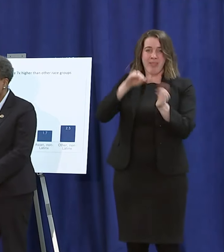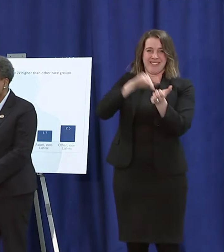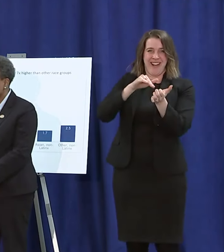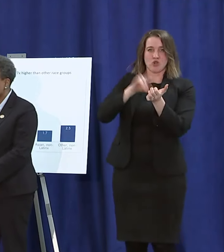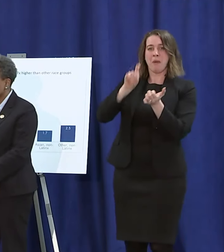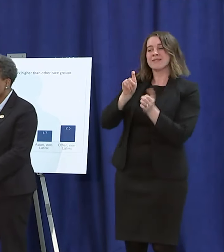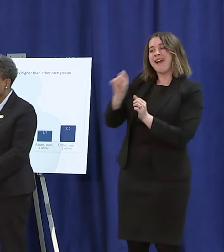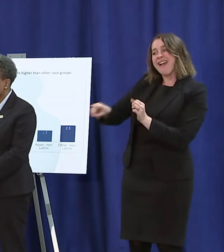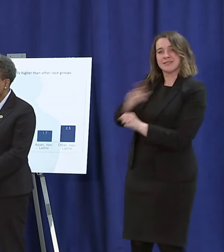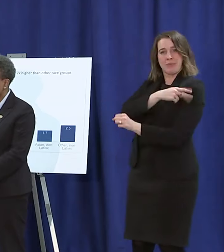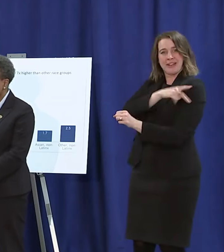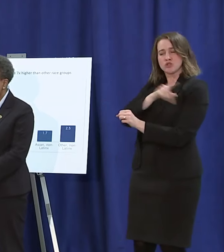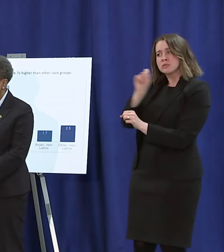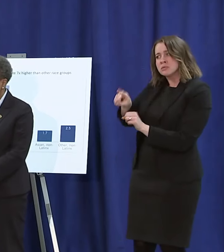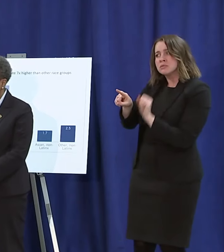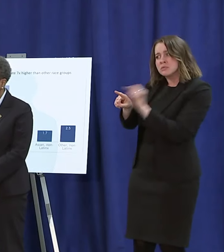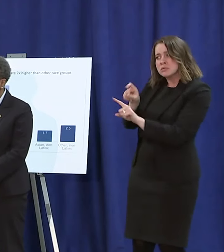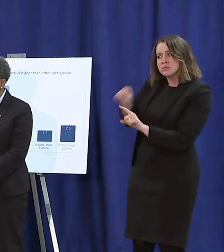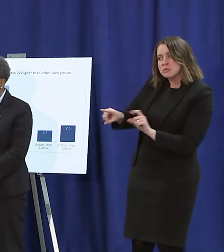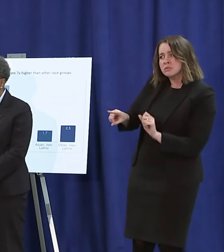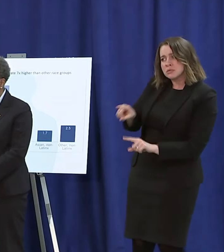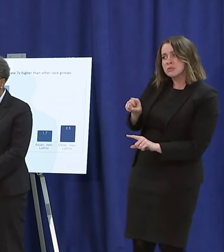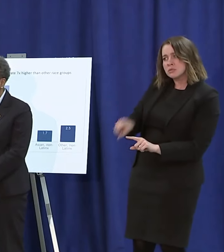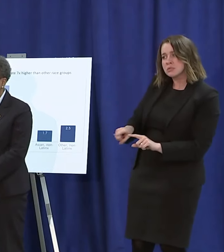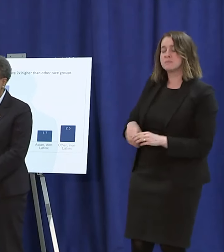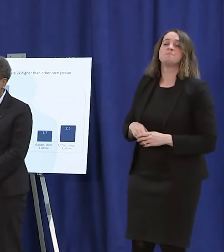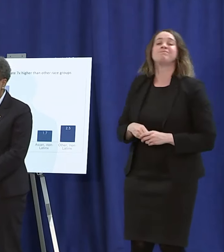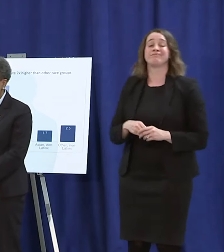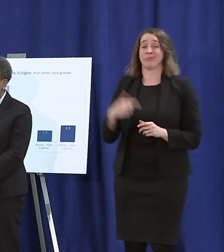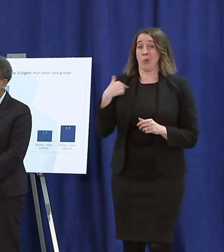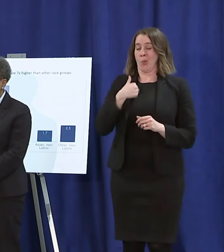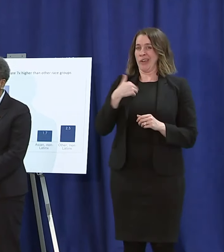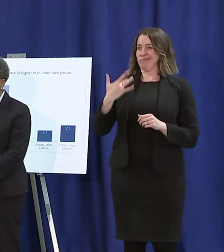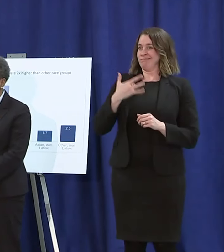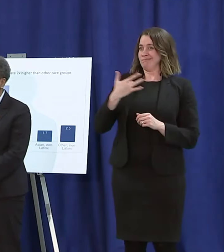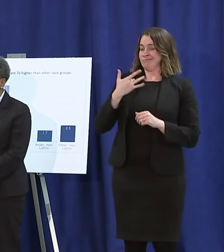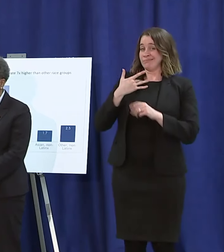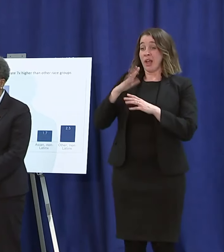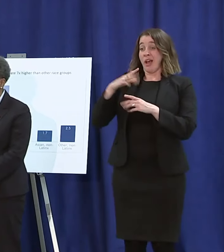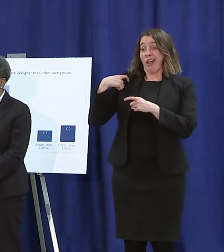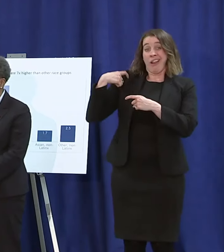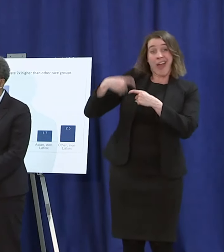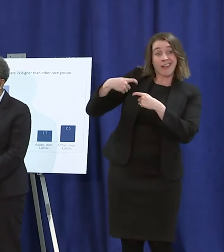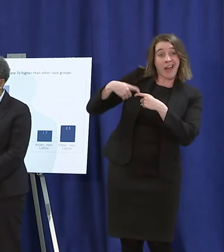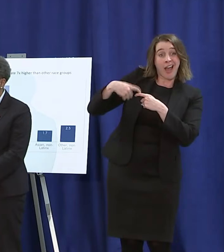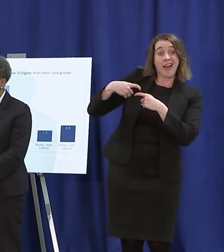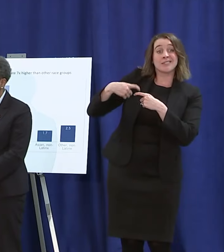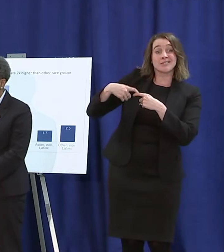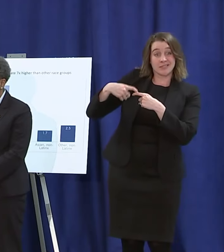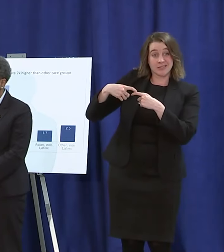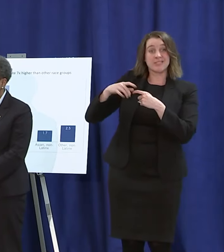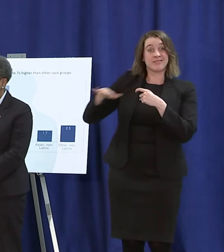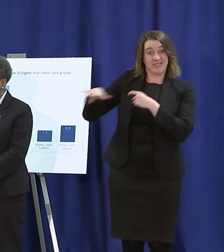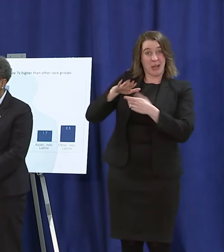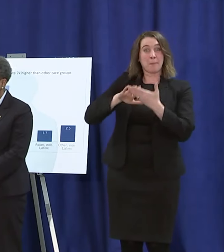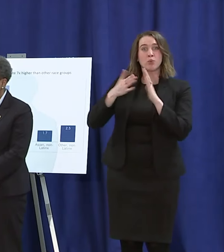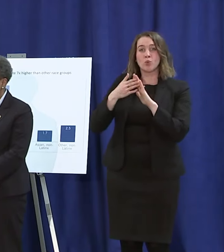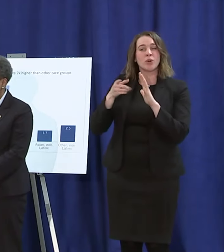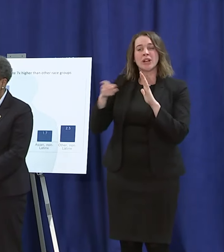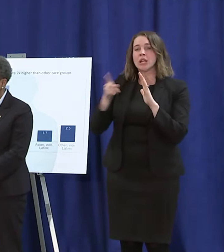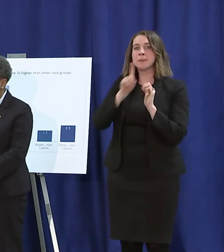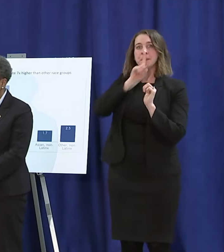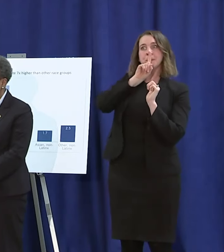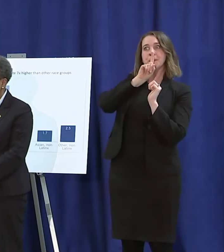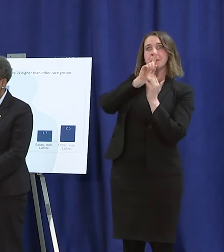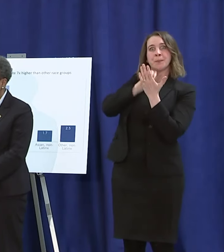bit about the fact that we think that our Latinx and Hispanic ethnicity is underreported, and often this is because